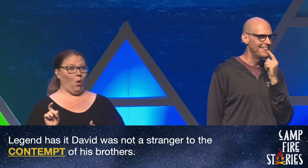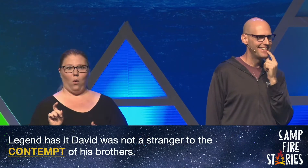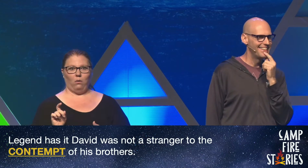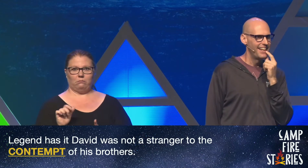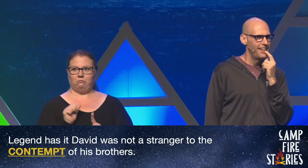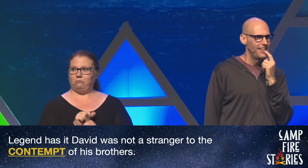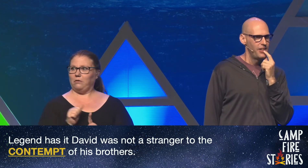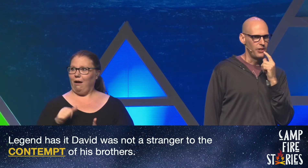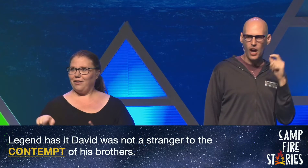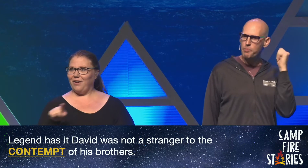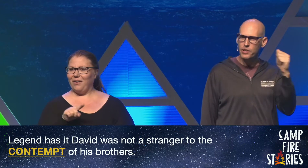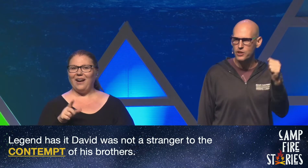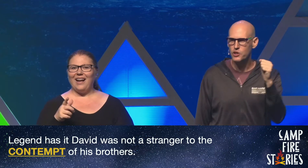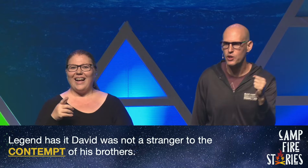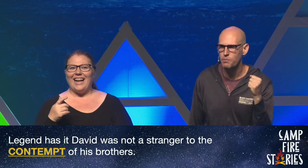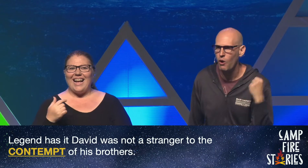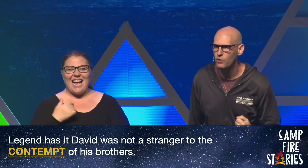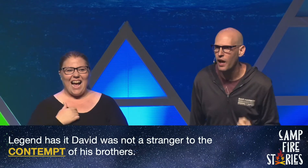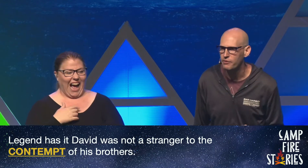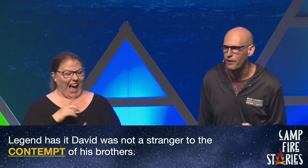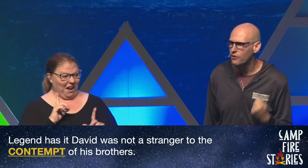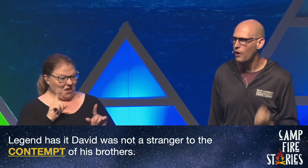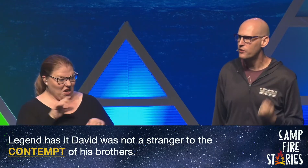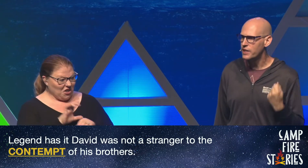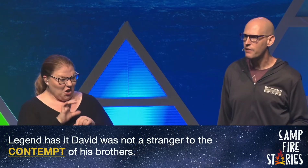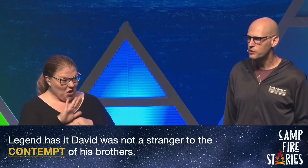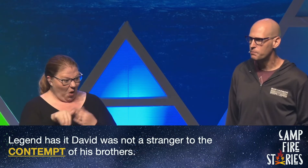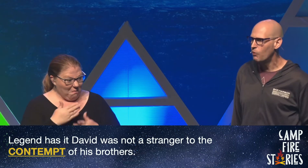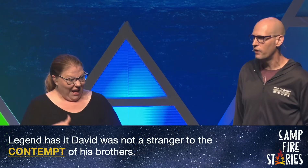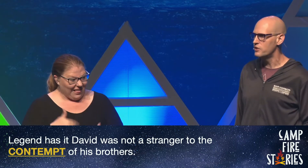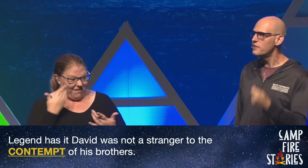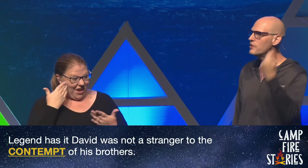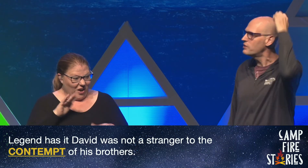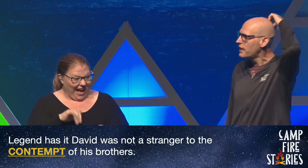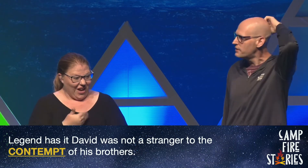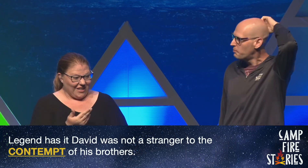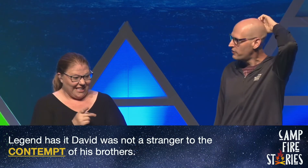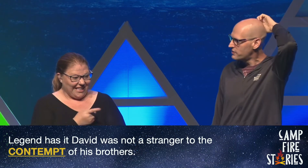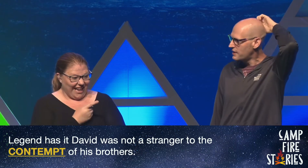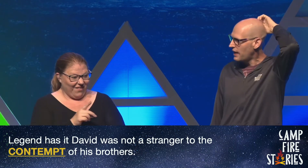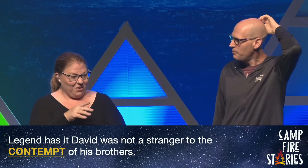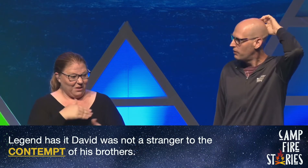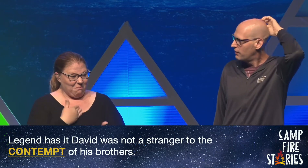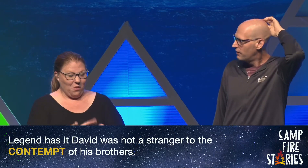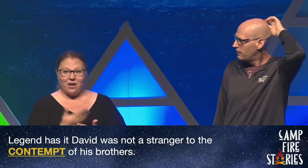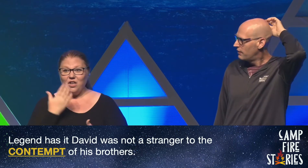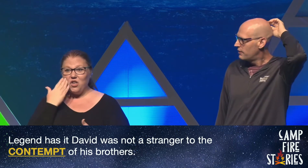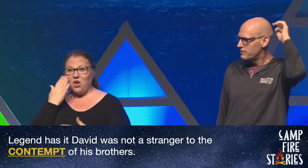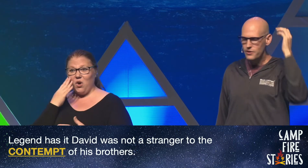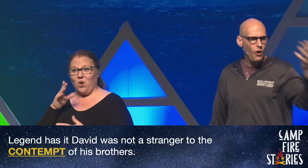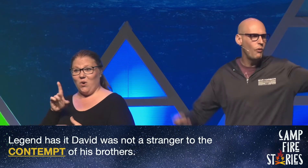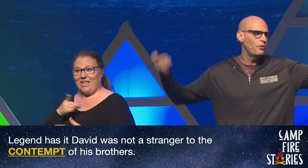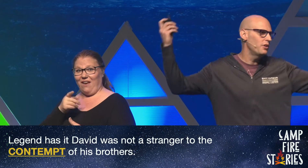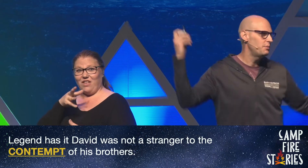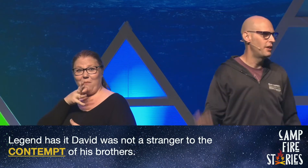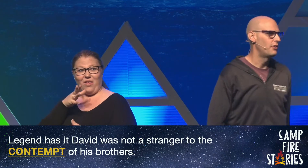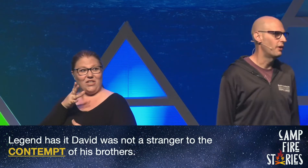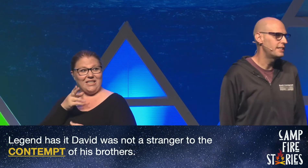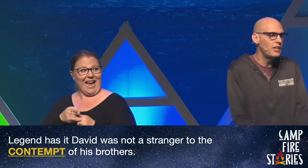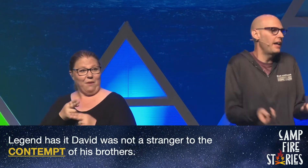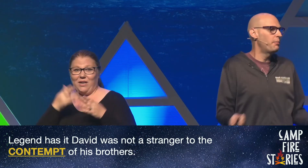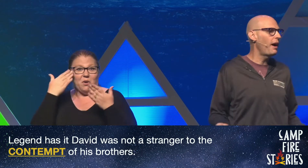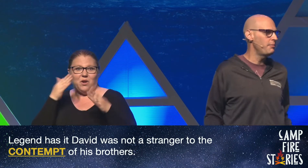one. You're like, I've been in the church my whole life. I don't know how David was born. Do you even know David's mother's name? No, of course we